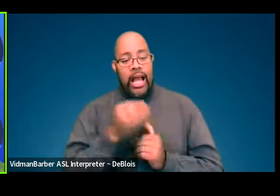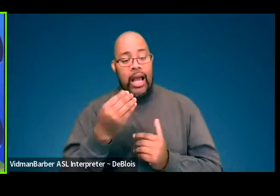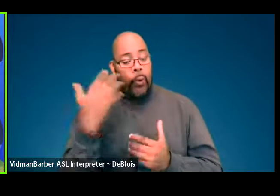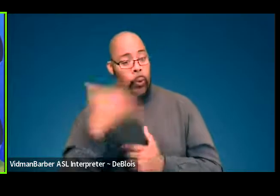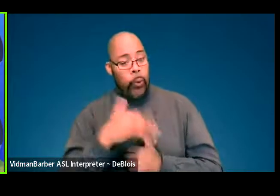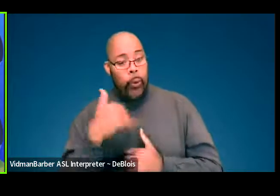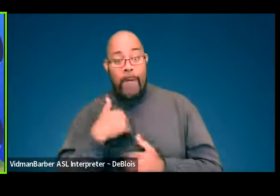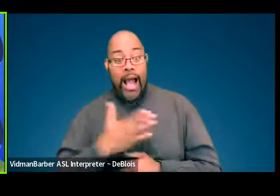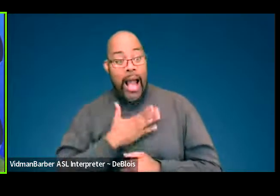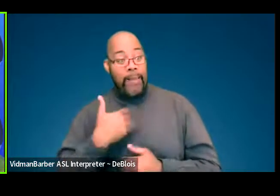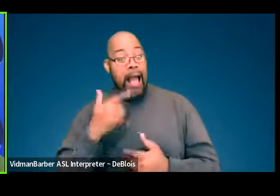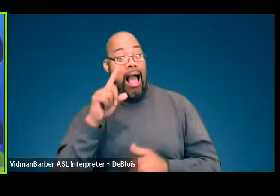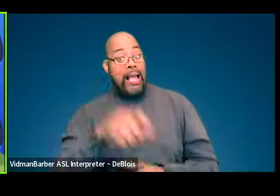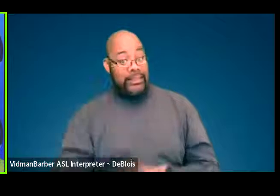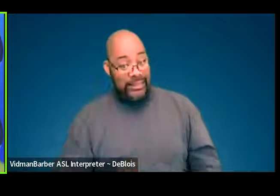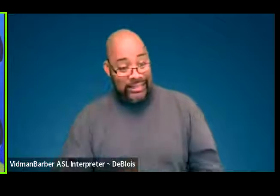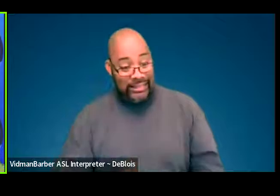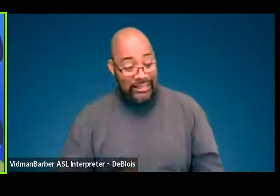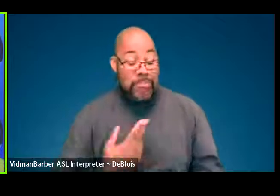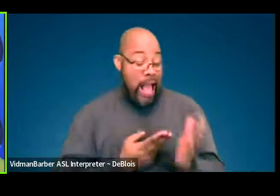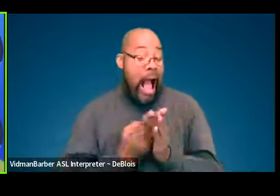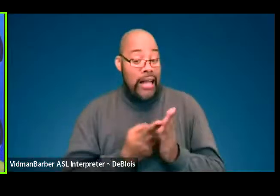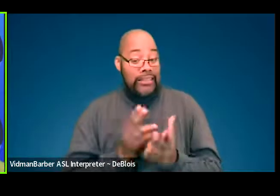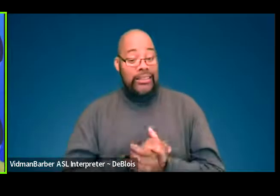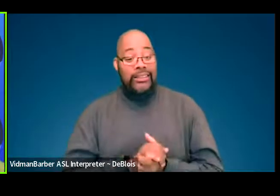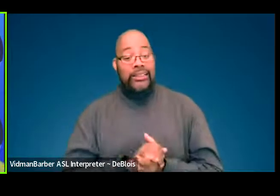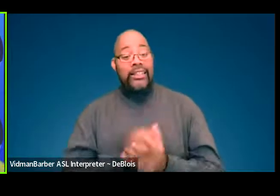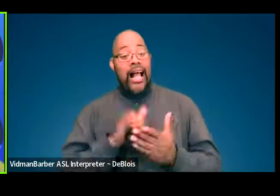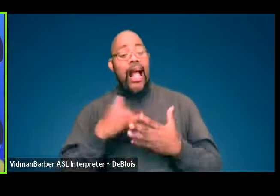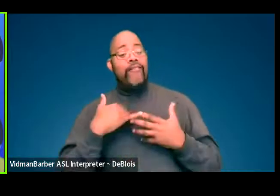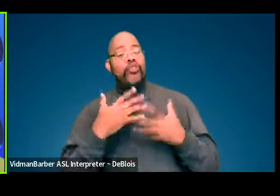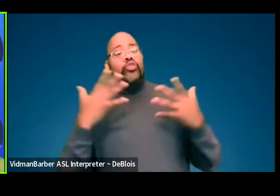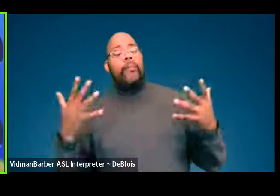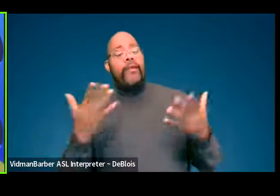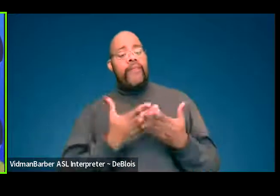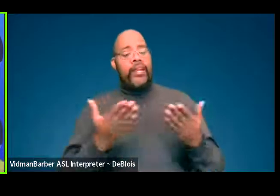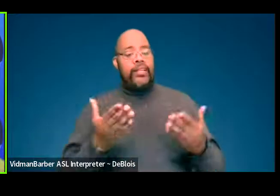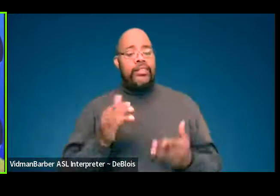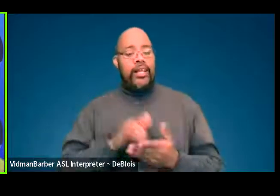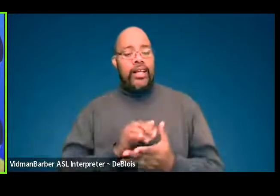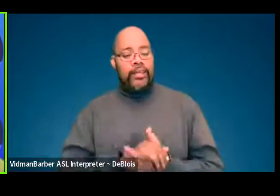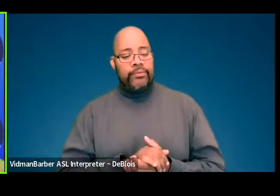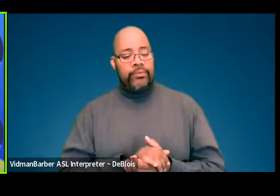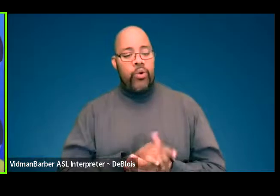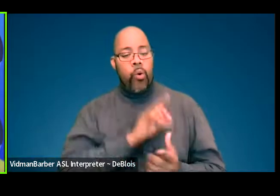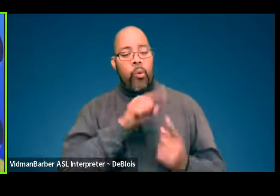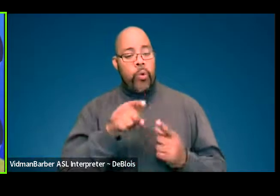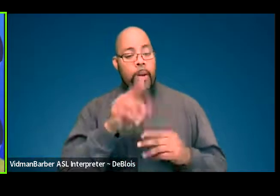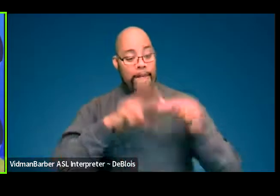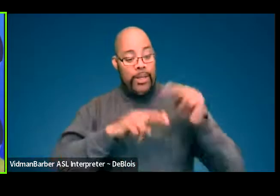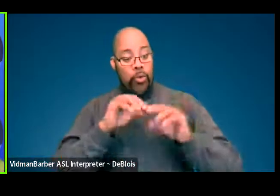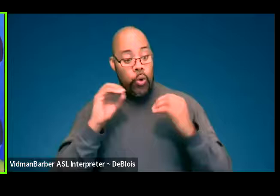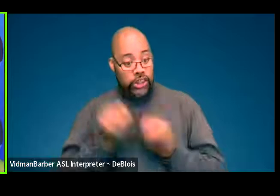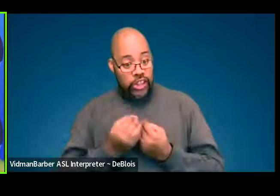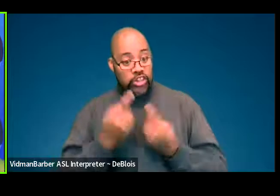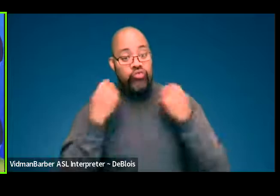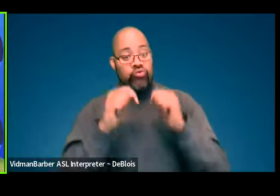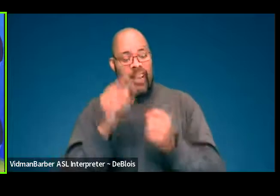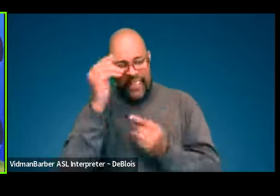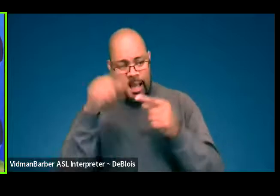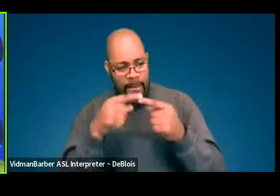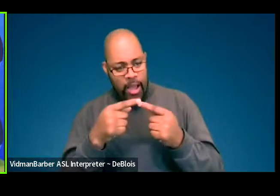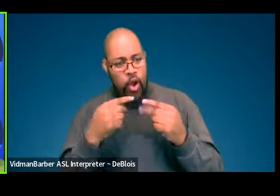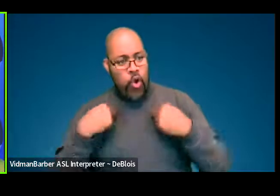whoo, I'm glad I asked, to be honest. There is just so many things that when you're building an organization, trying to think